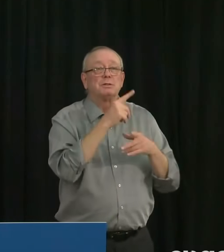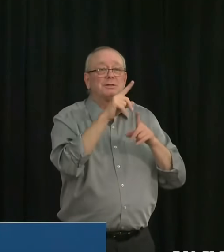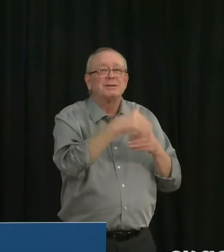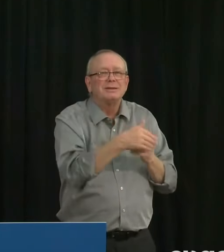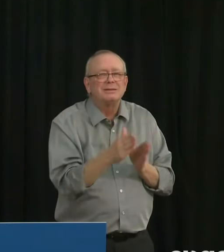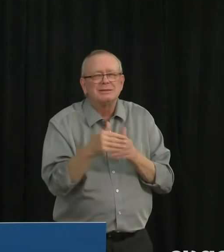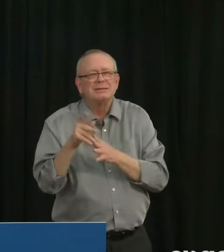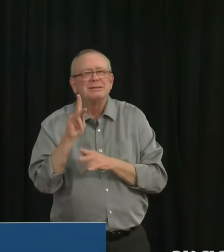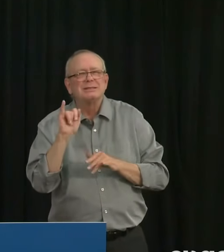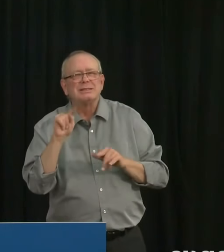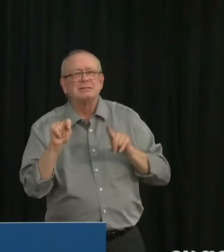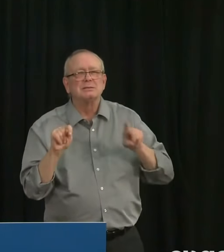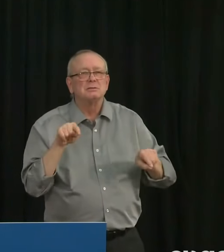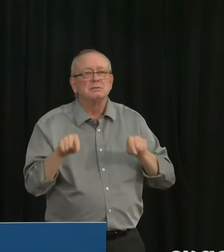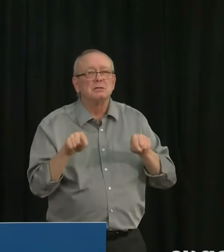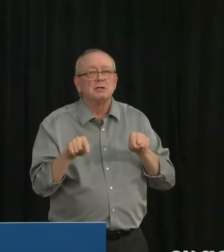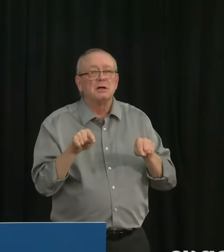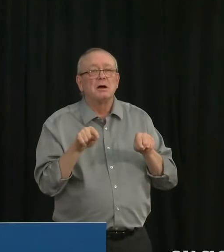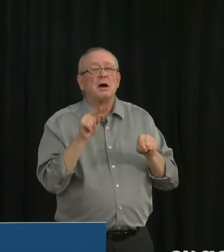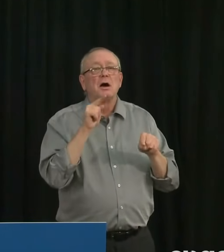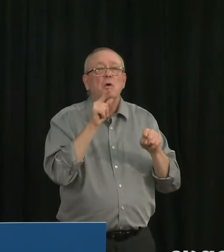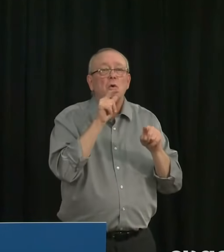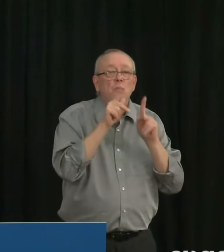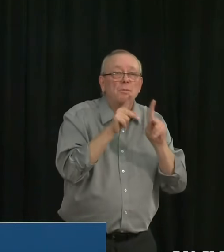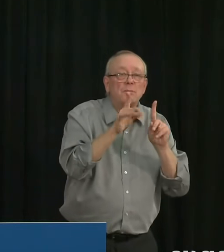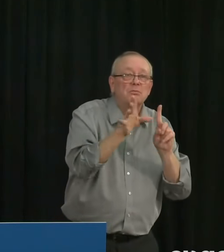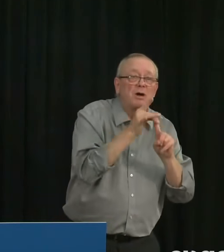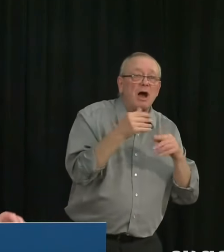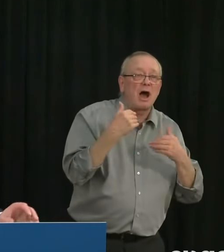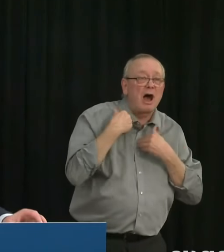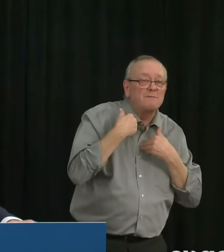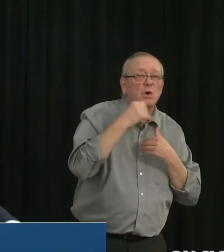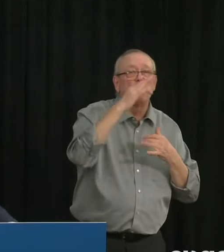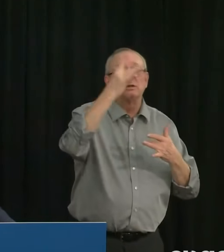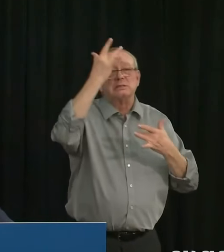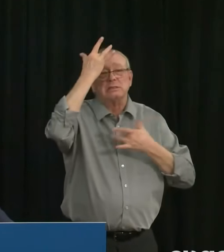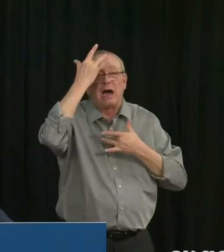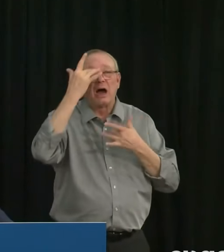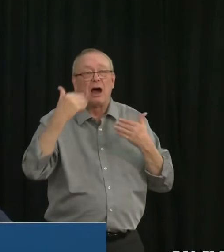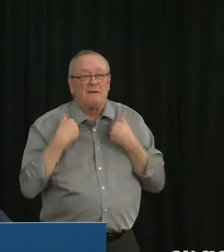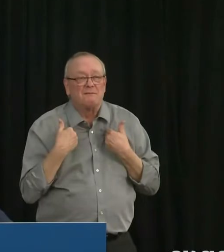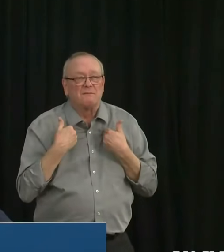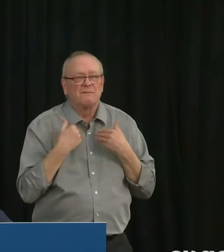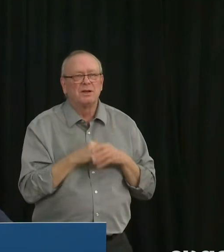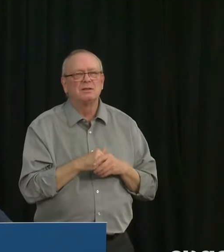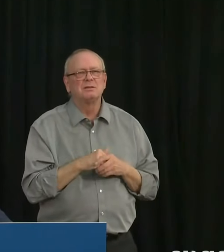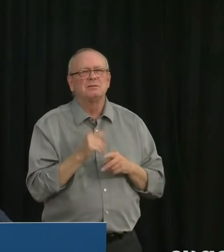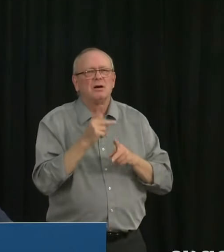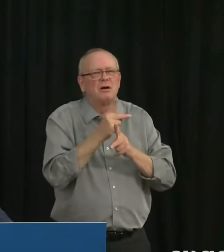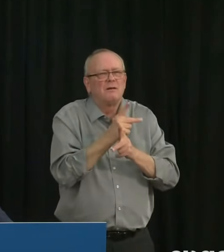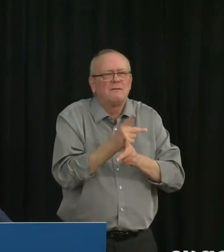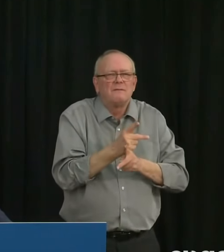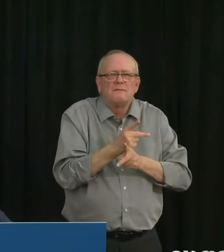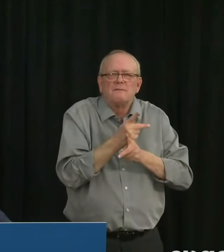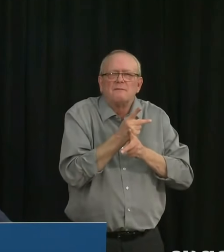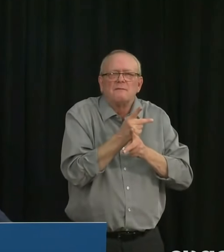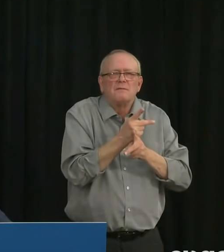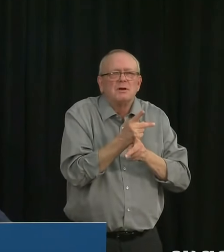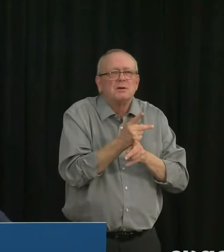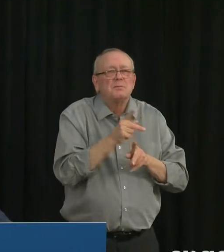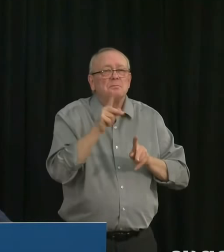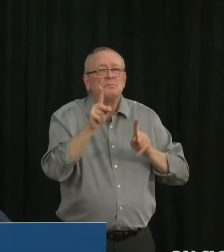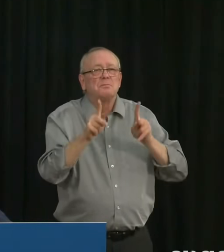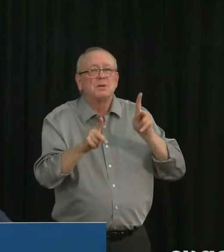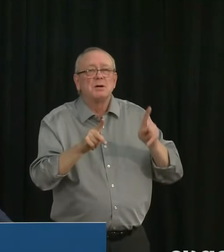are asymptomatic. We're being careful. We're recognizing that patient health and safety is the